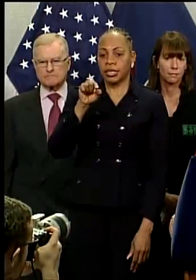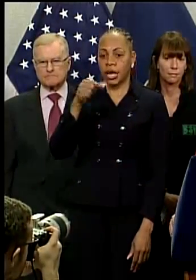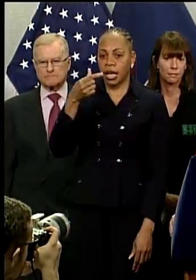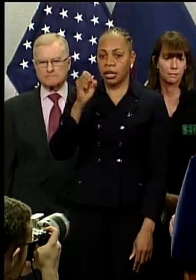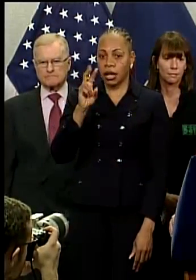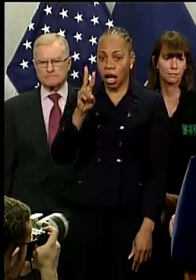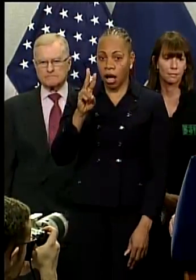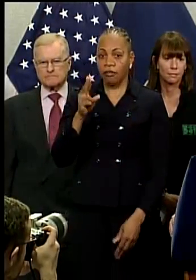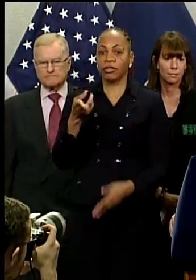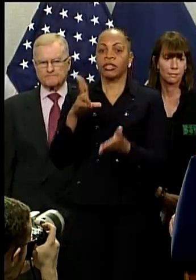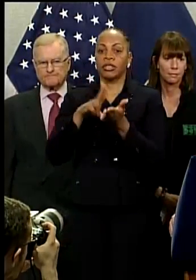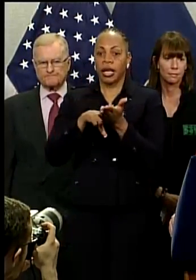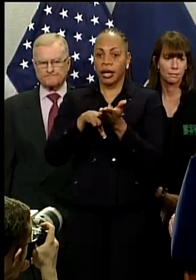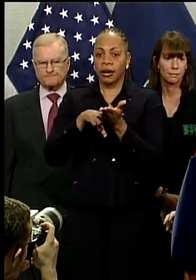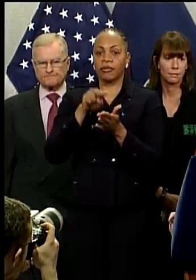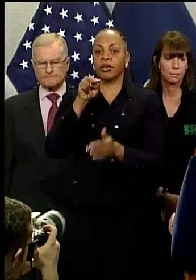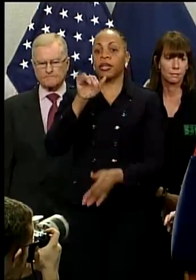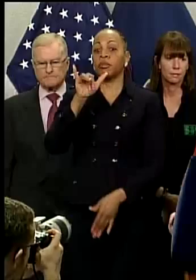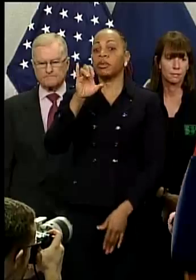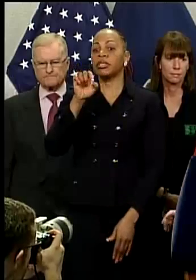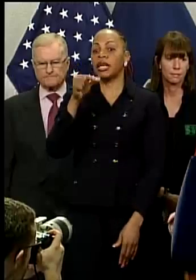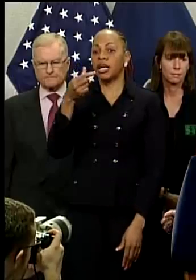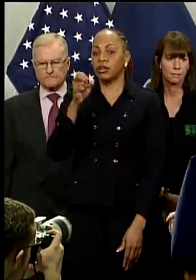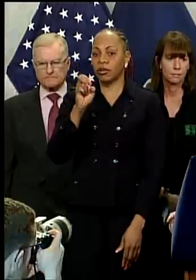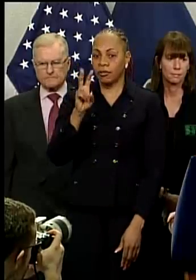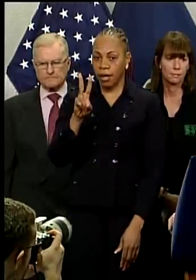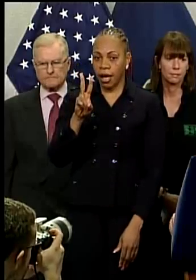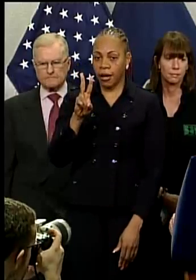up for nyc.gov for notify